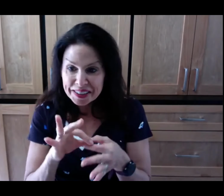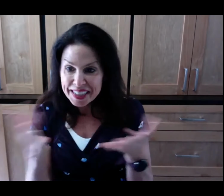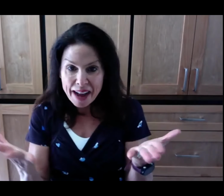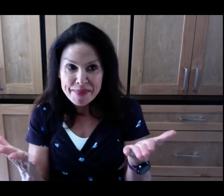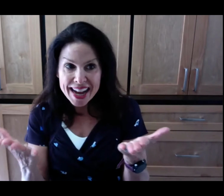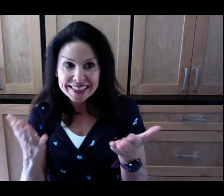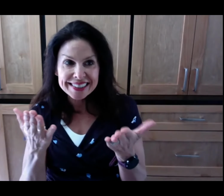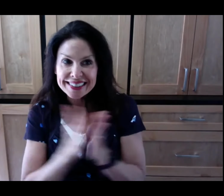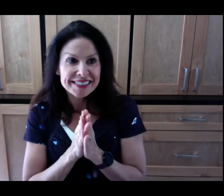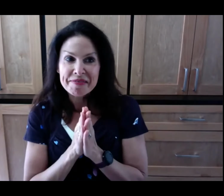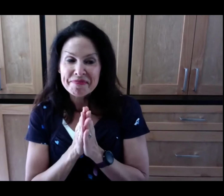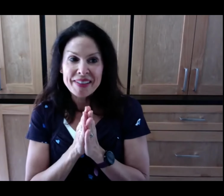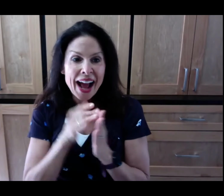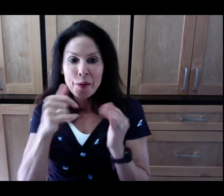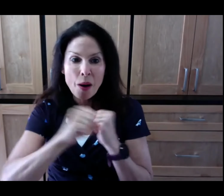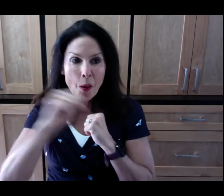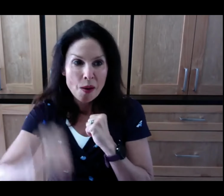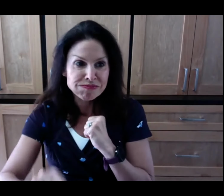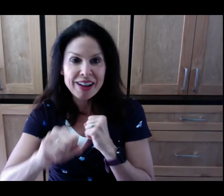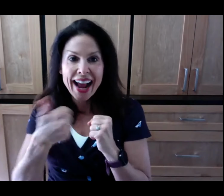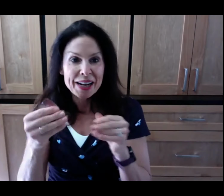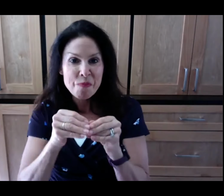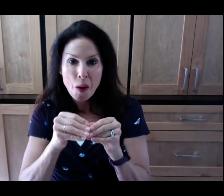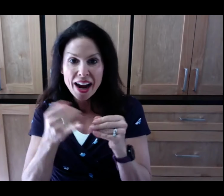Are there any more questions with this topic?